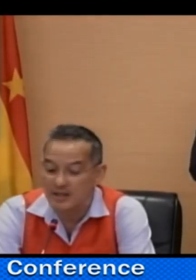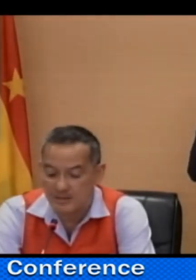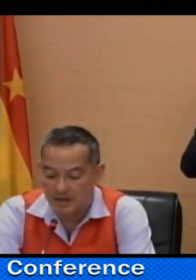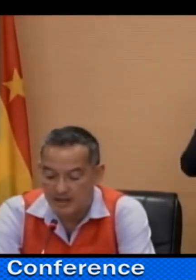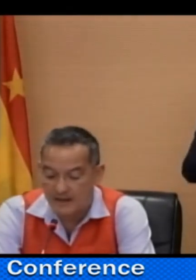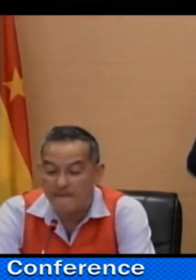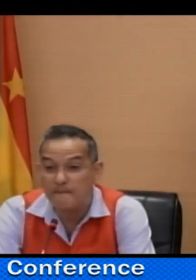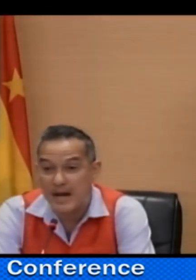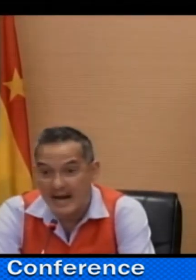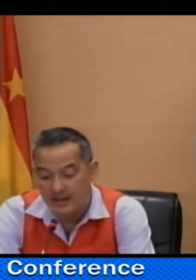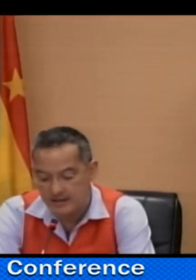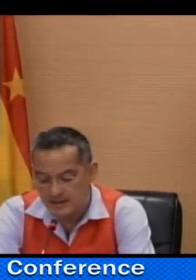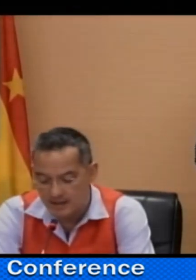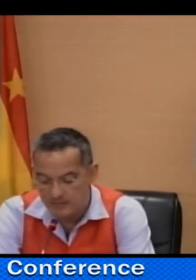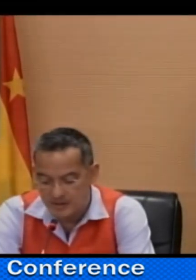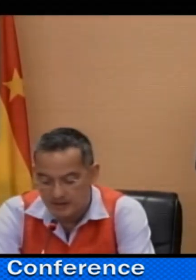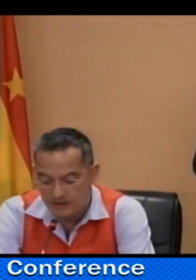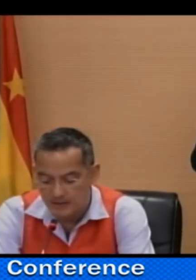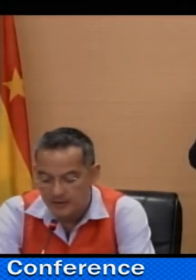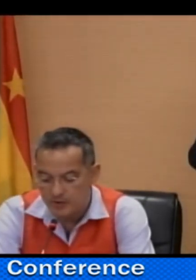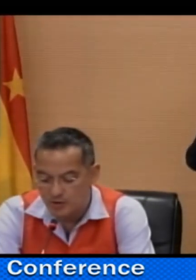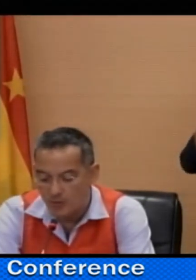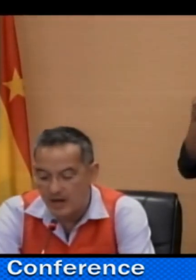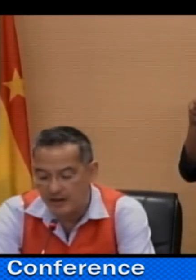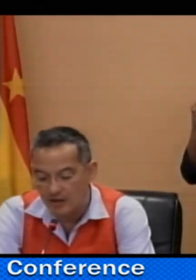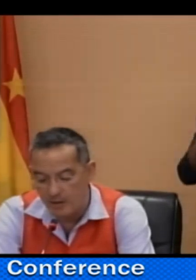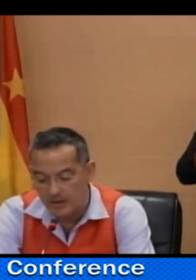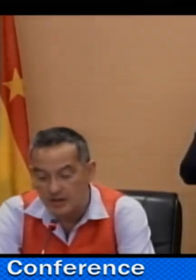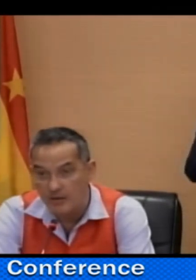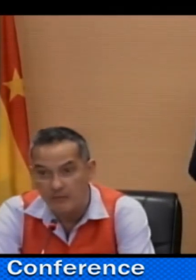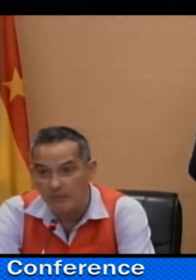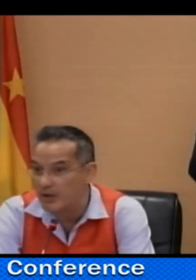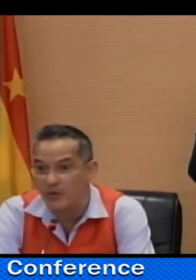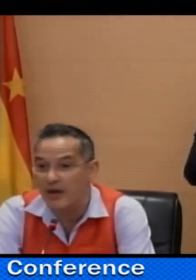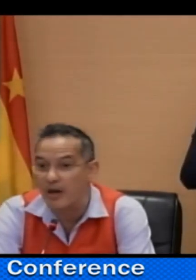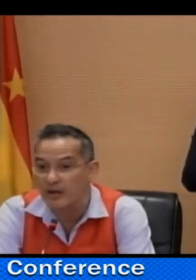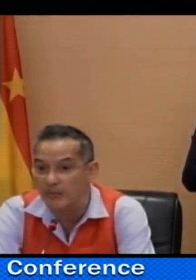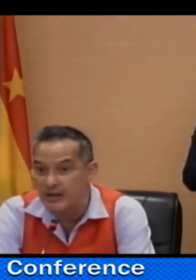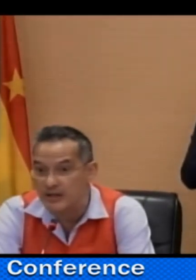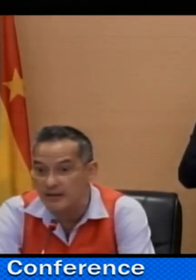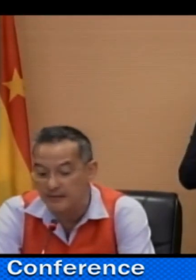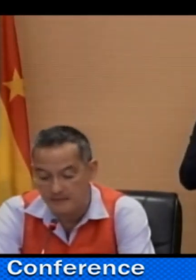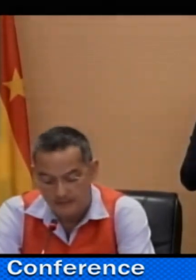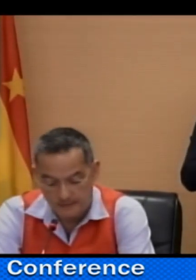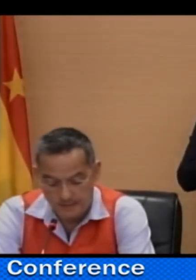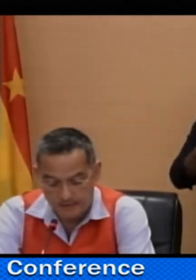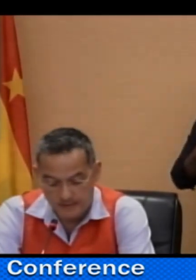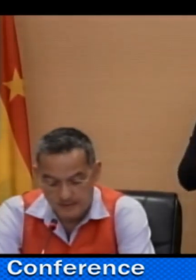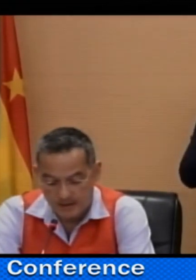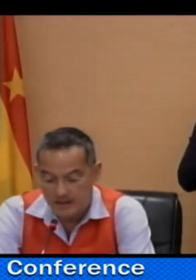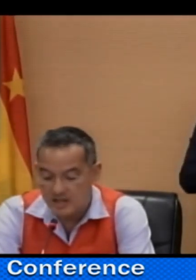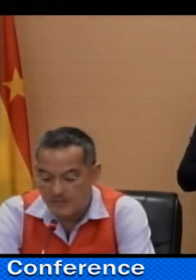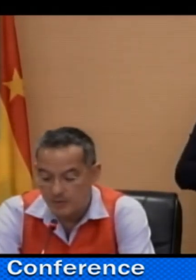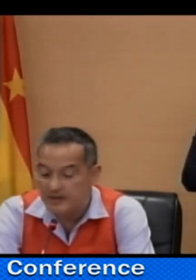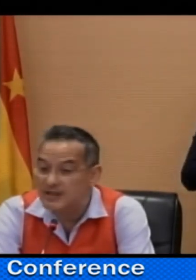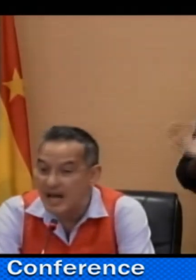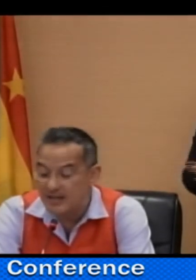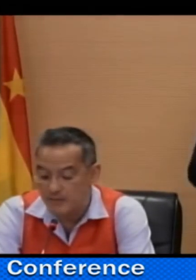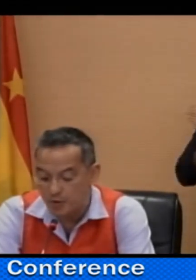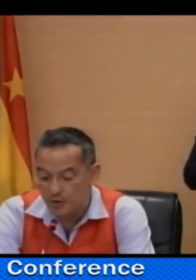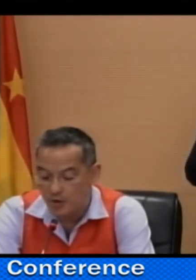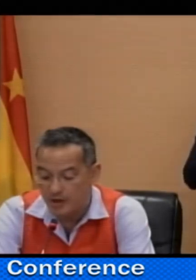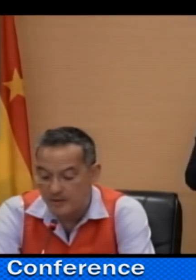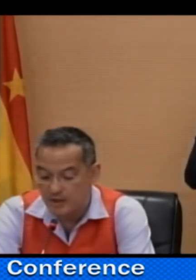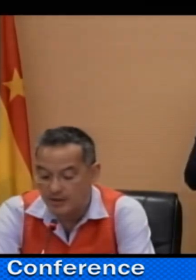is exhibiting mild symptoms, so we are encouraged, but we are not complacent. In keeping with